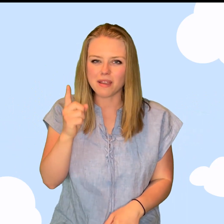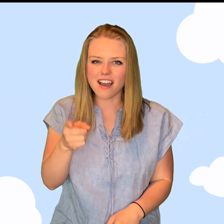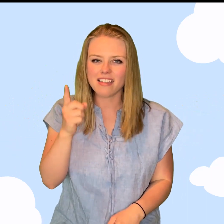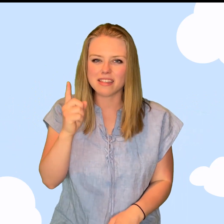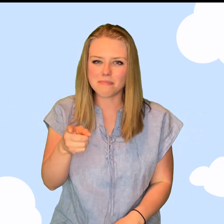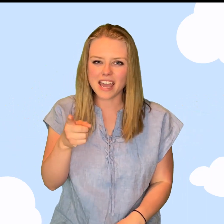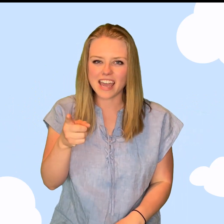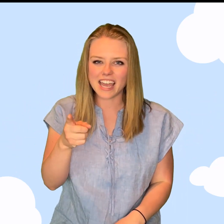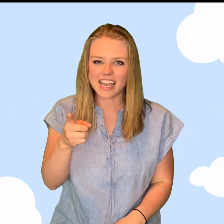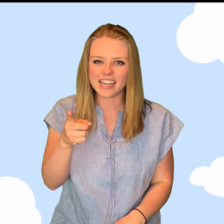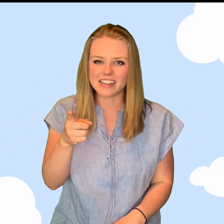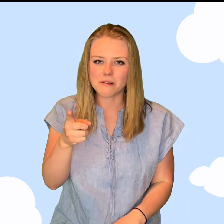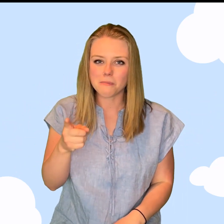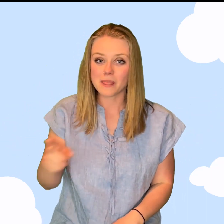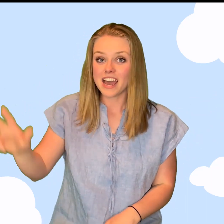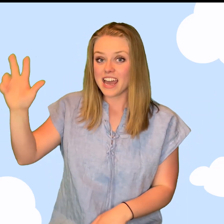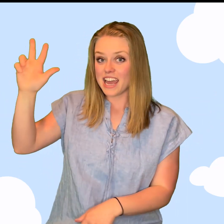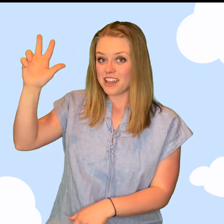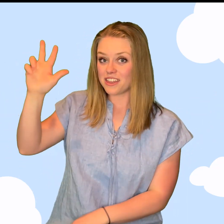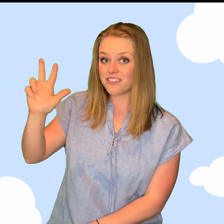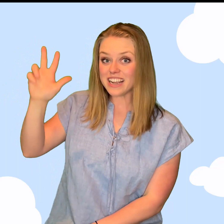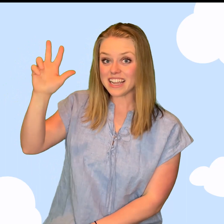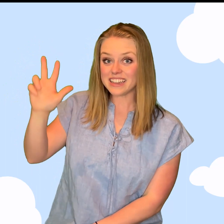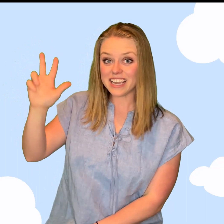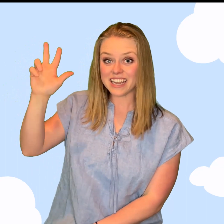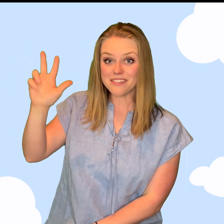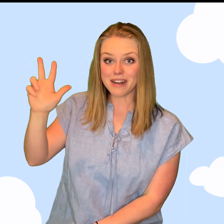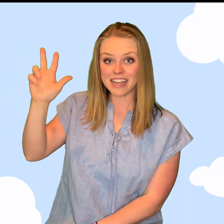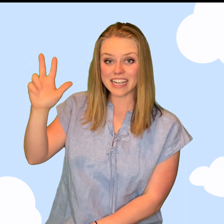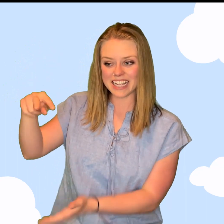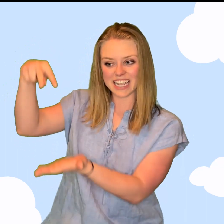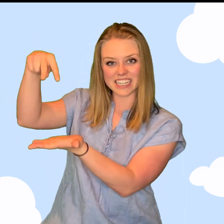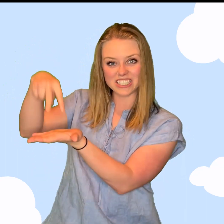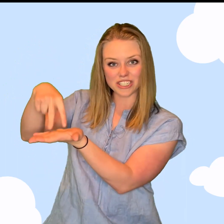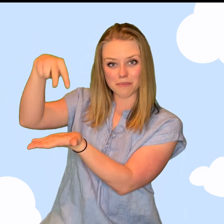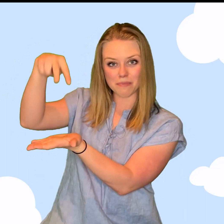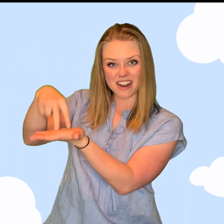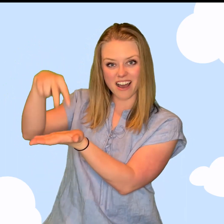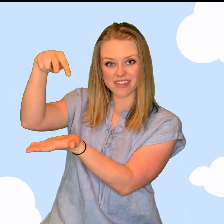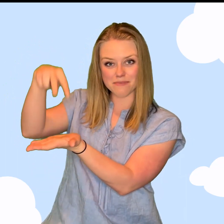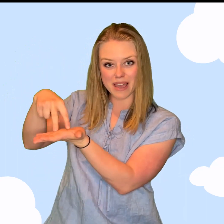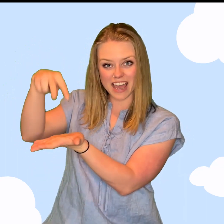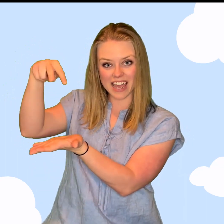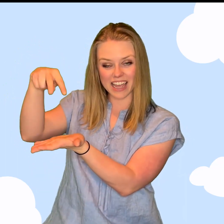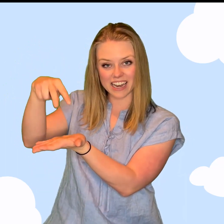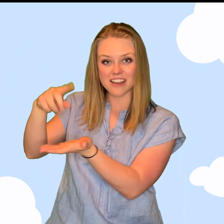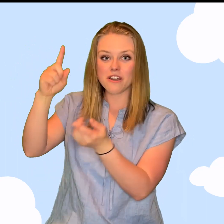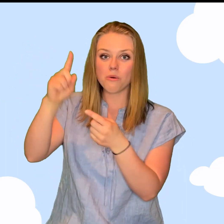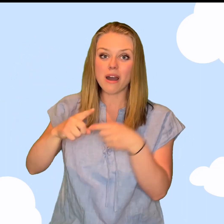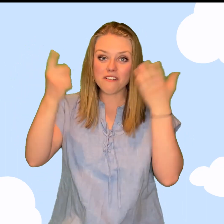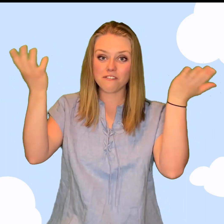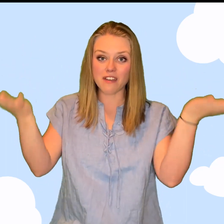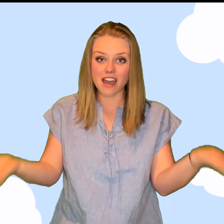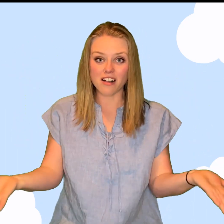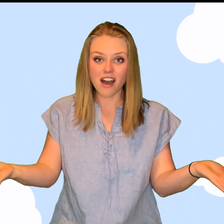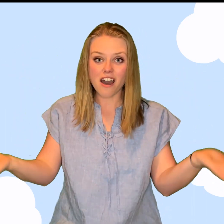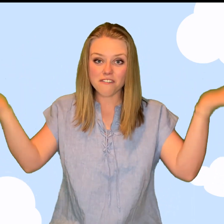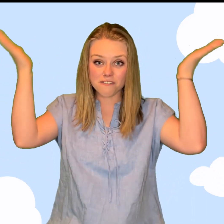on the bed." 3 little monkeys jumping on the bed. One fell off